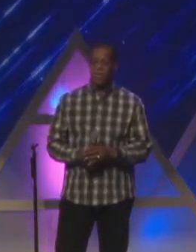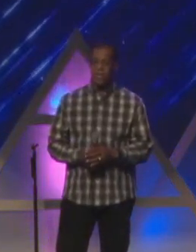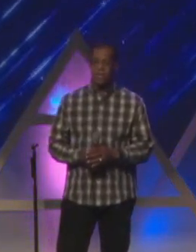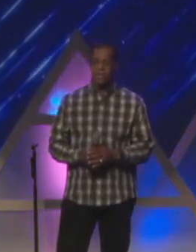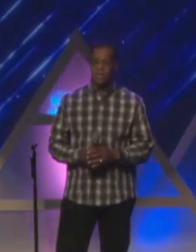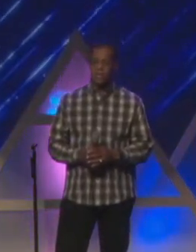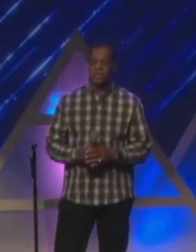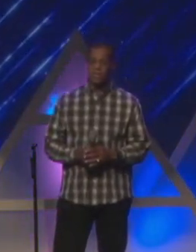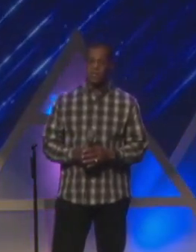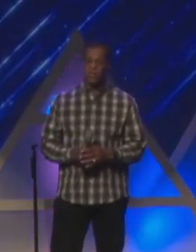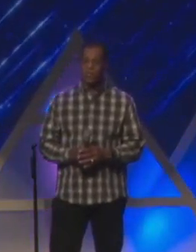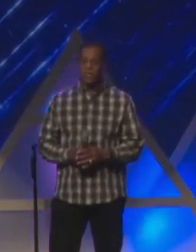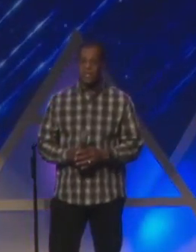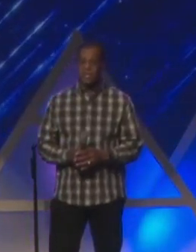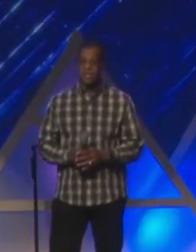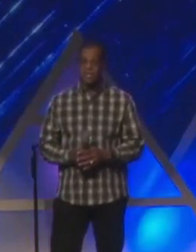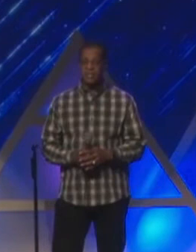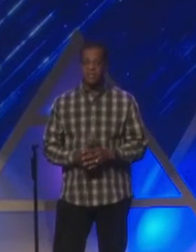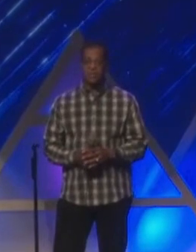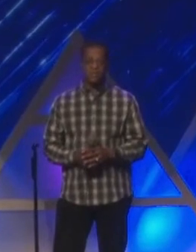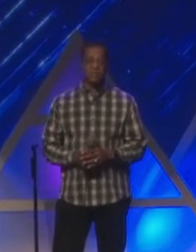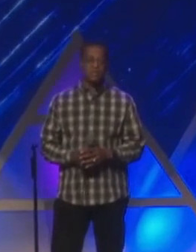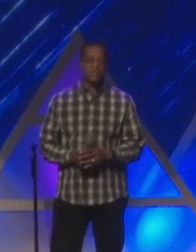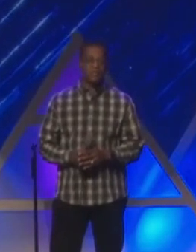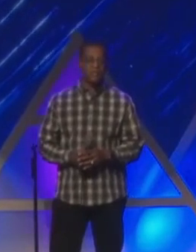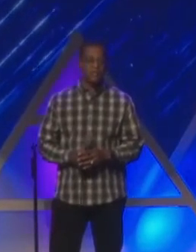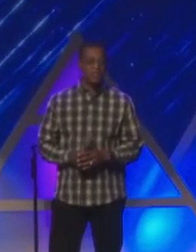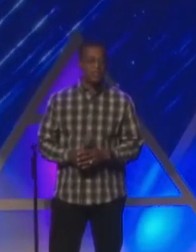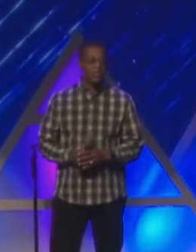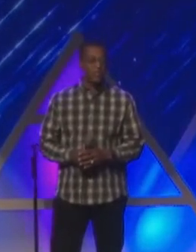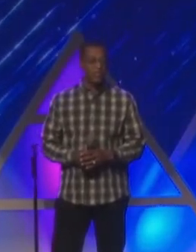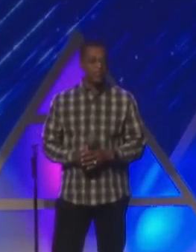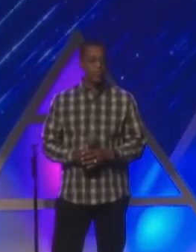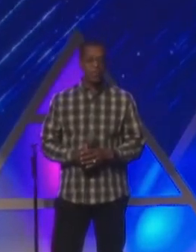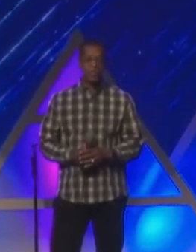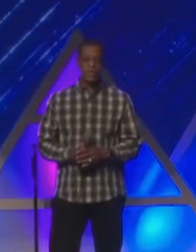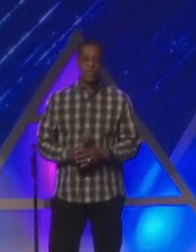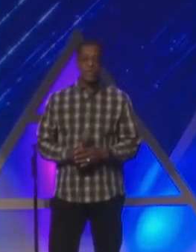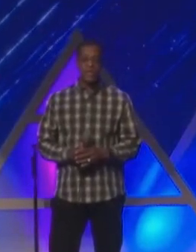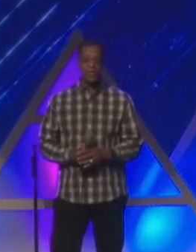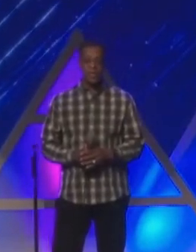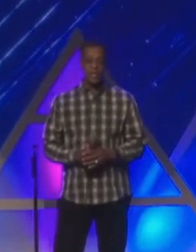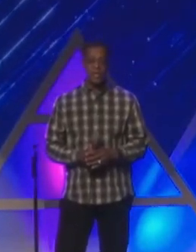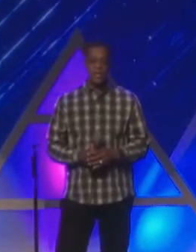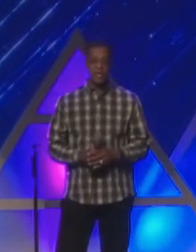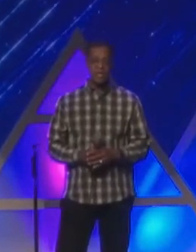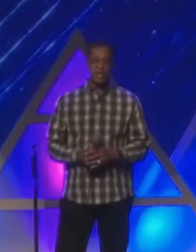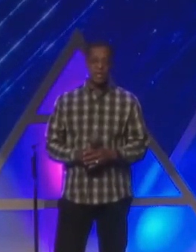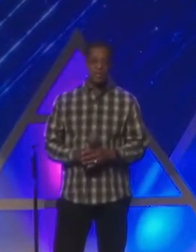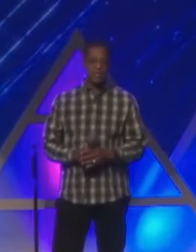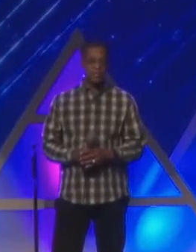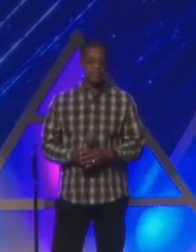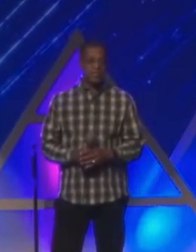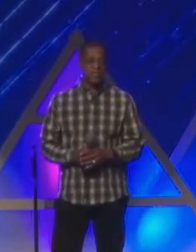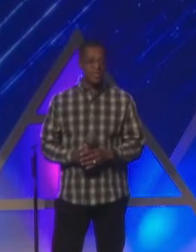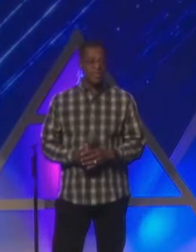been held in your hands. From the moment that I wake